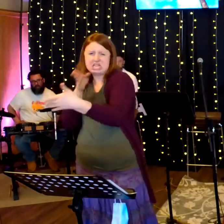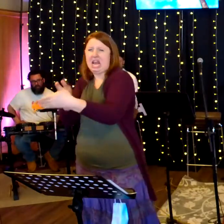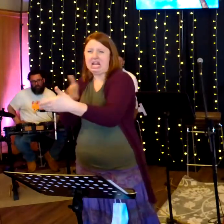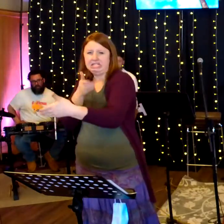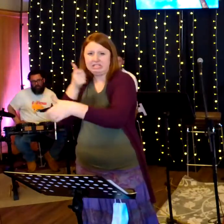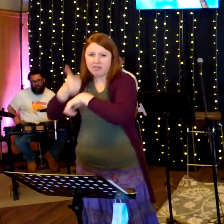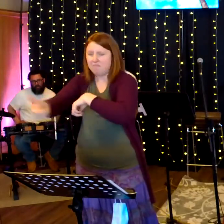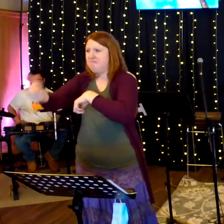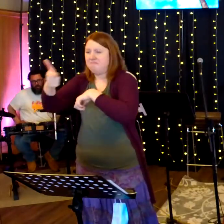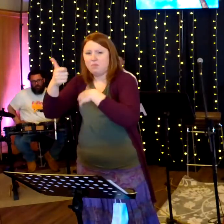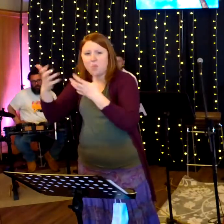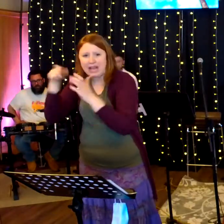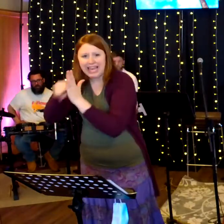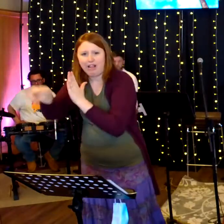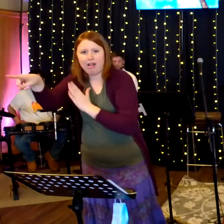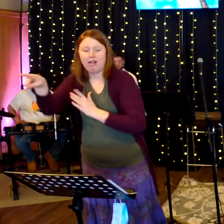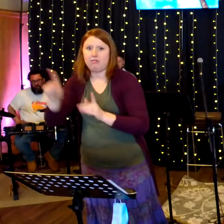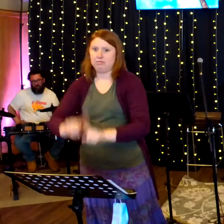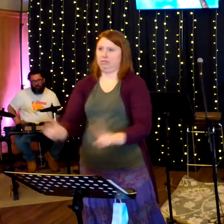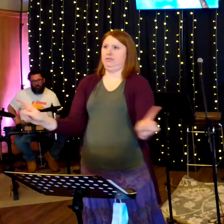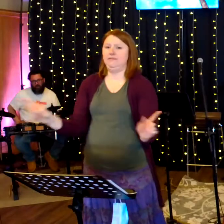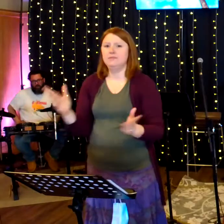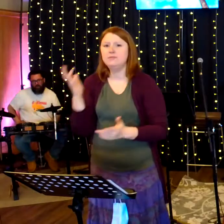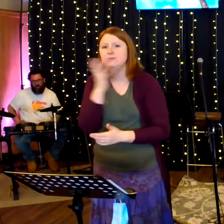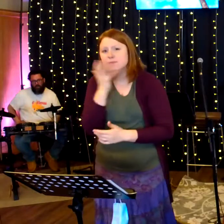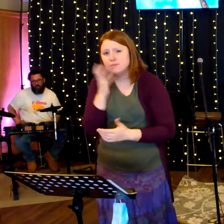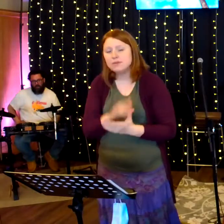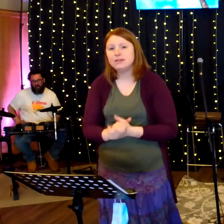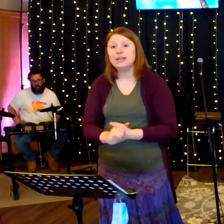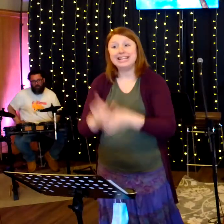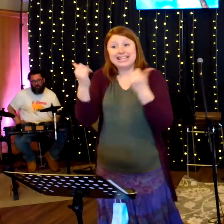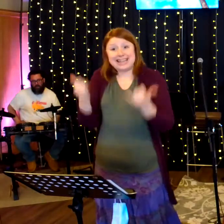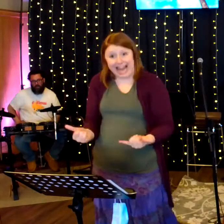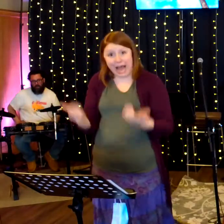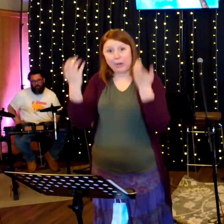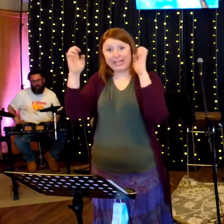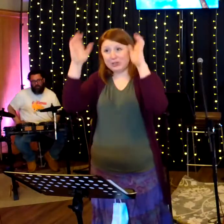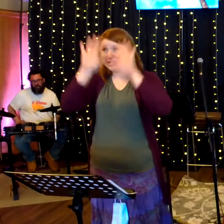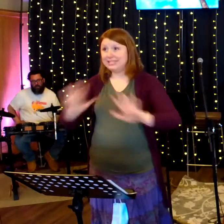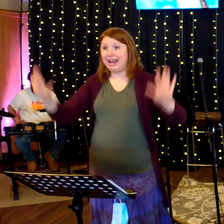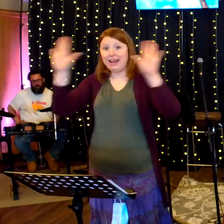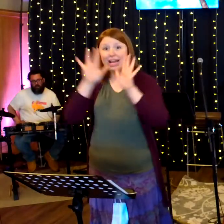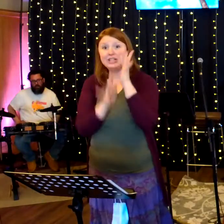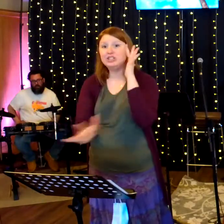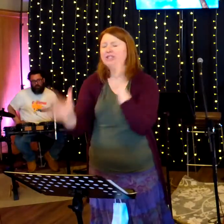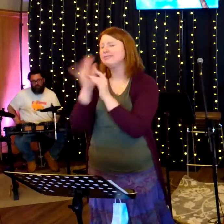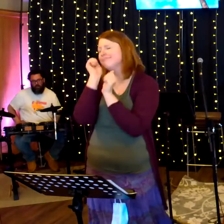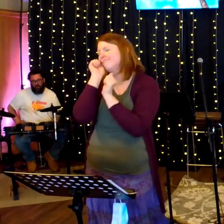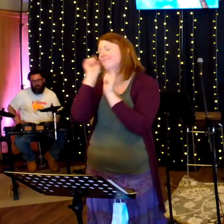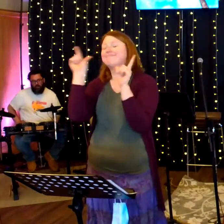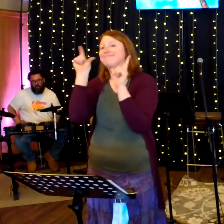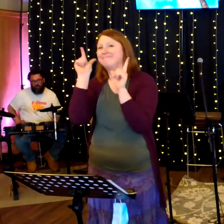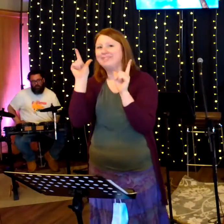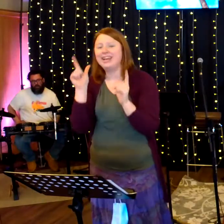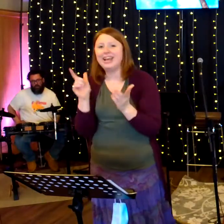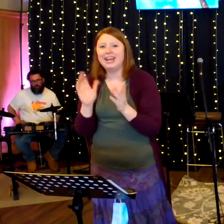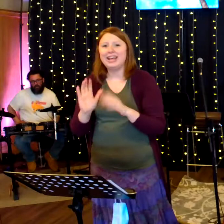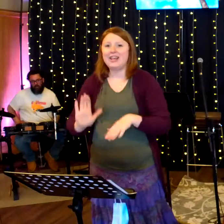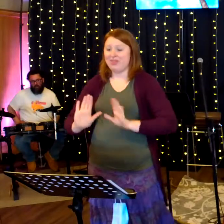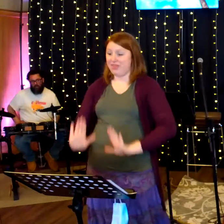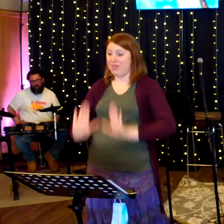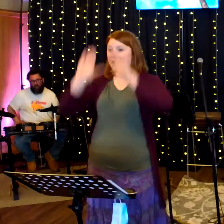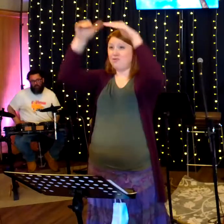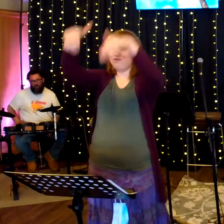missed any of them. But today, Easter Sunday, Resurrection Day, is the day that we celebrate that the grave is